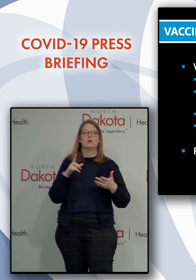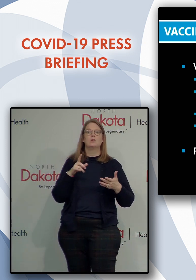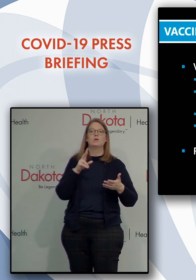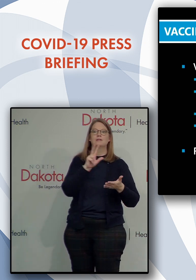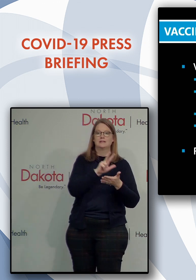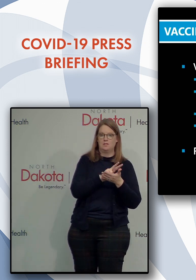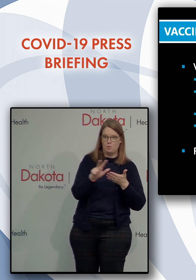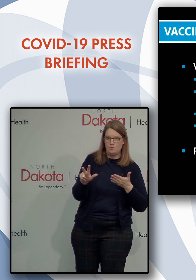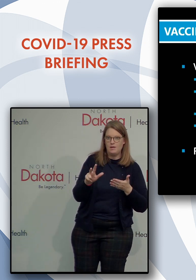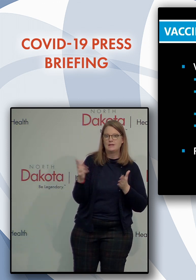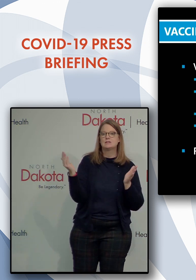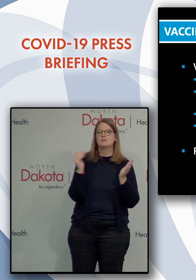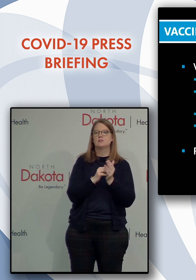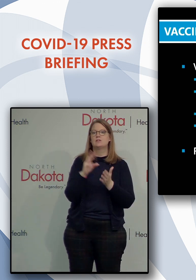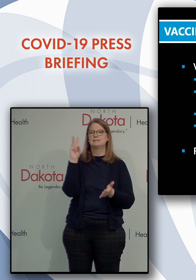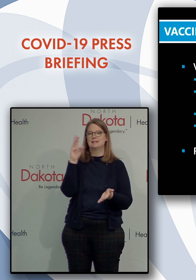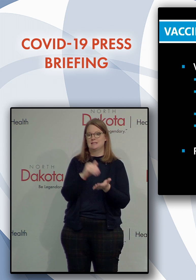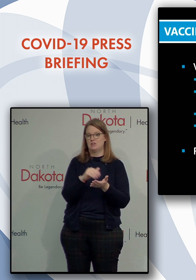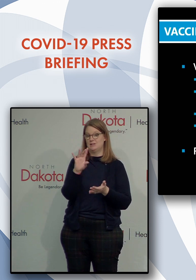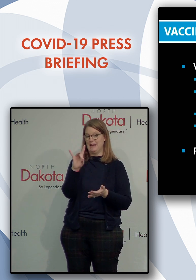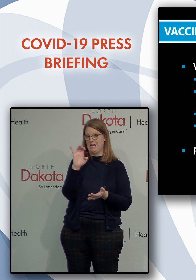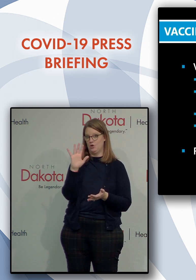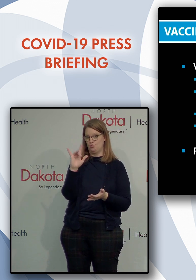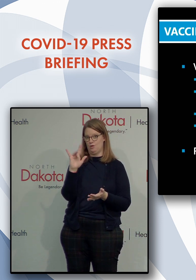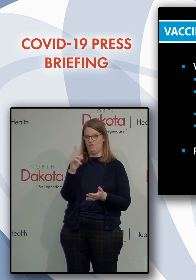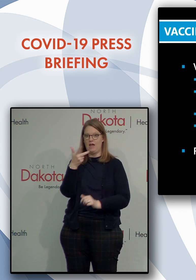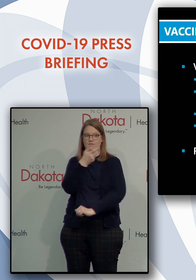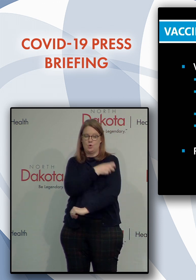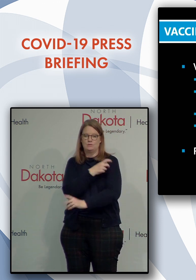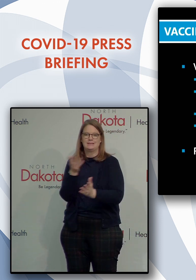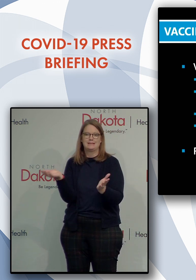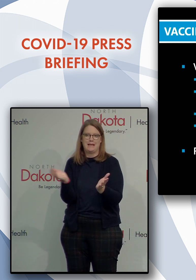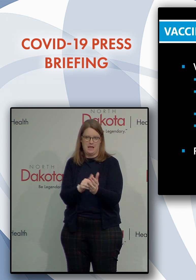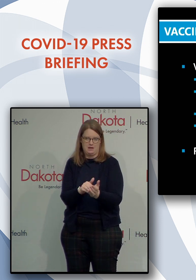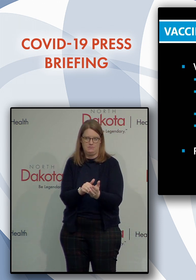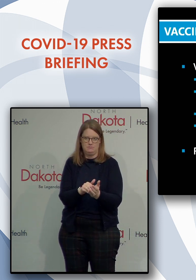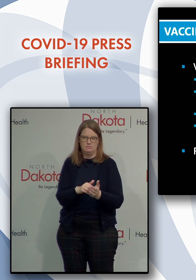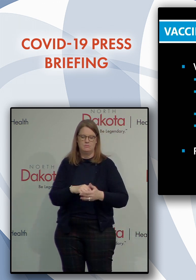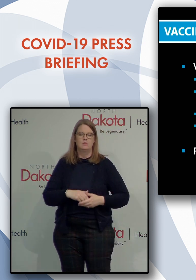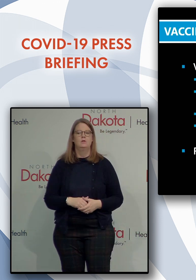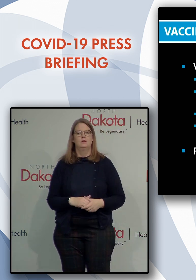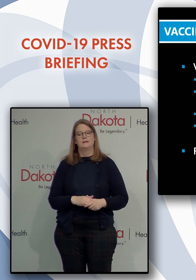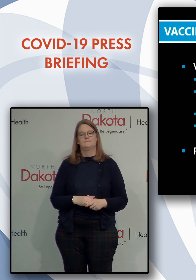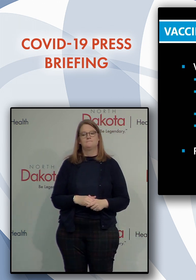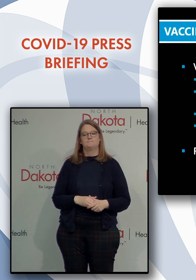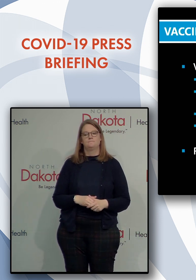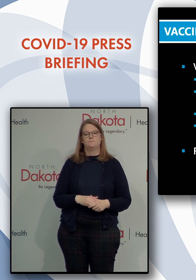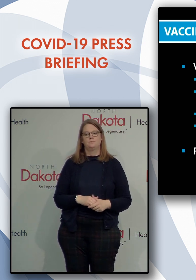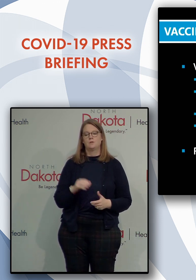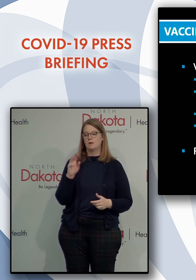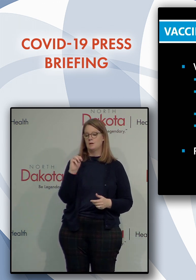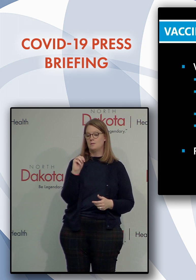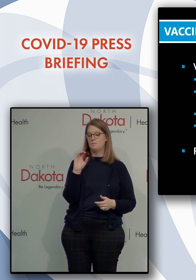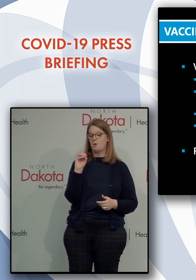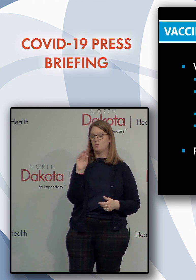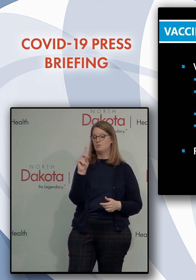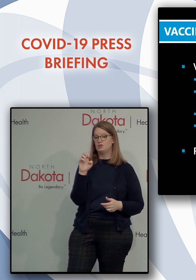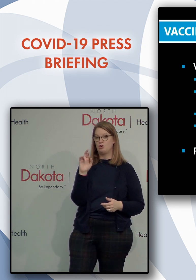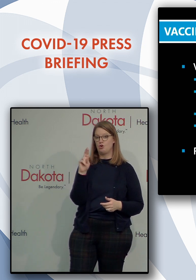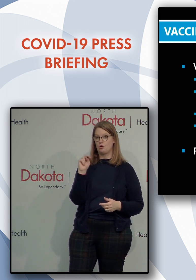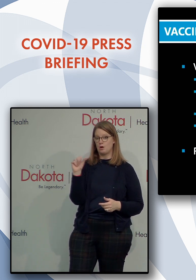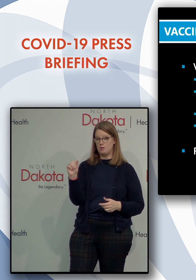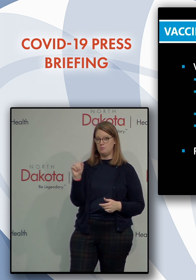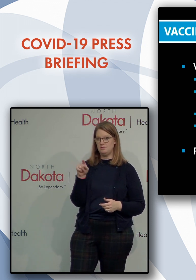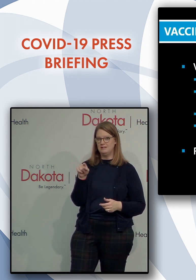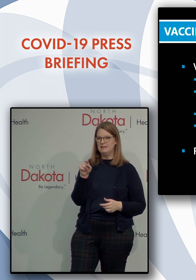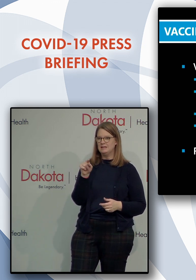be 6,825 doses for those individuals that receive the vaccine. The Moderna vaccine, which is